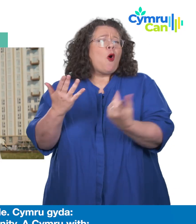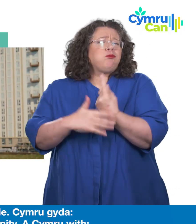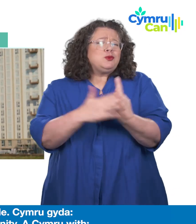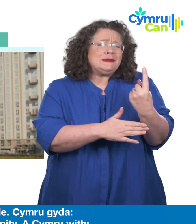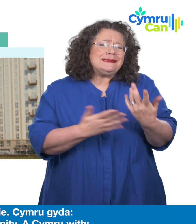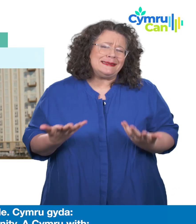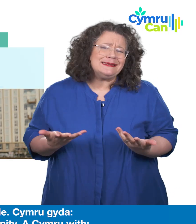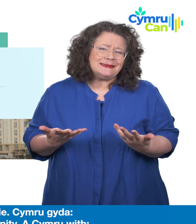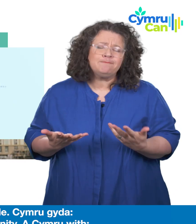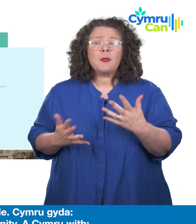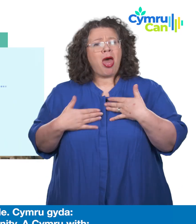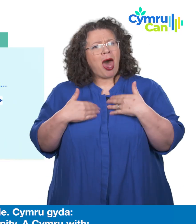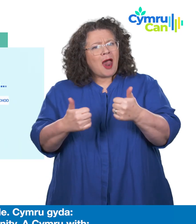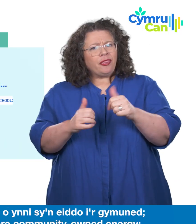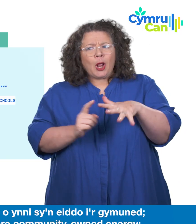opportunity.